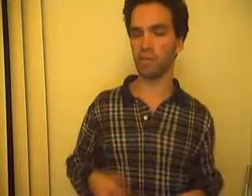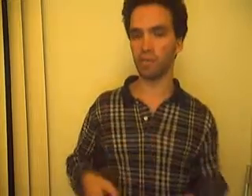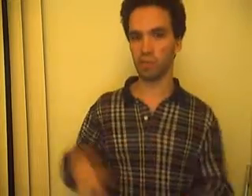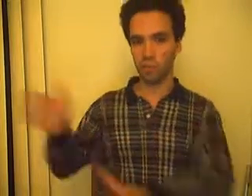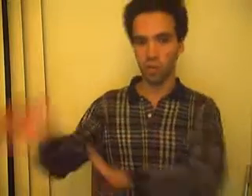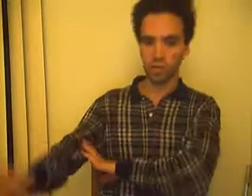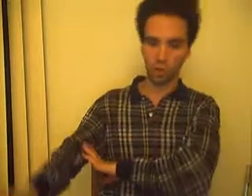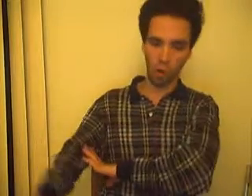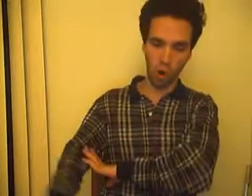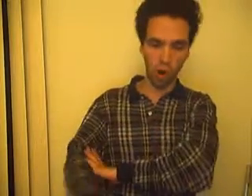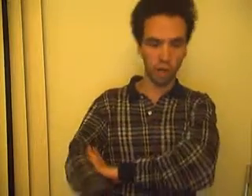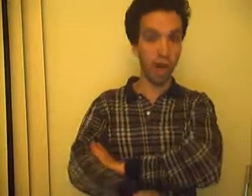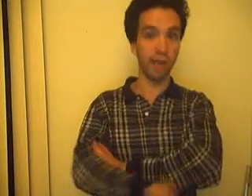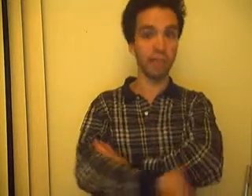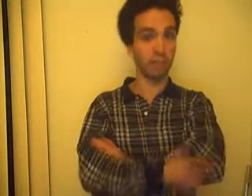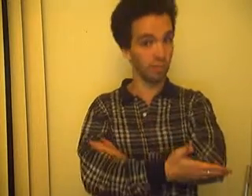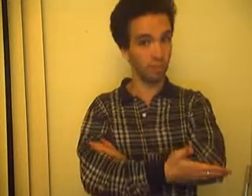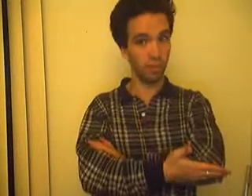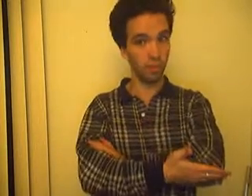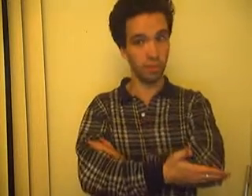sentence. So all night,